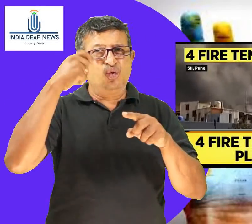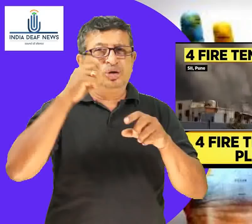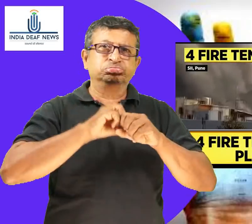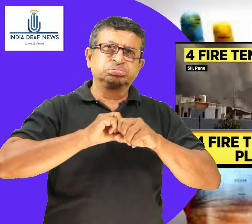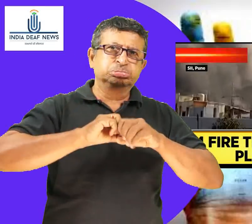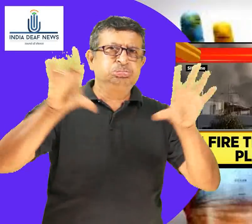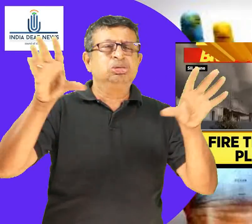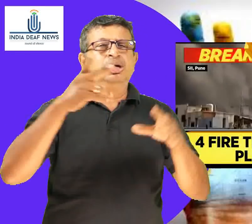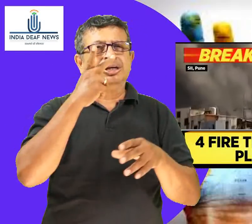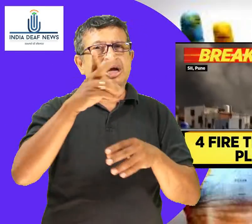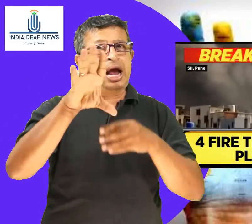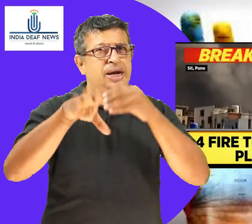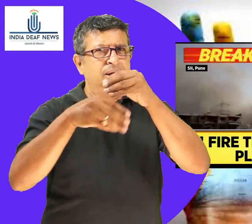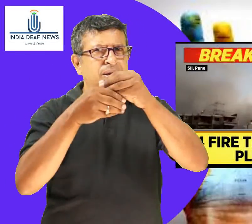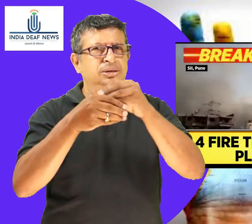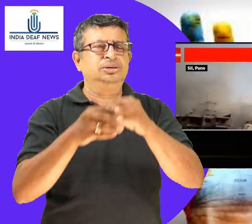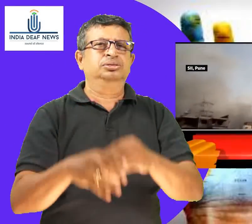Institute of India, where exactly has this fire